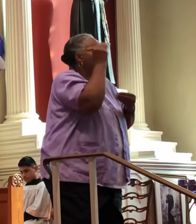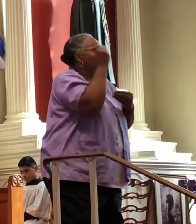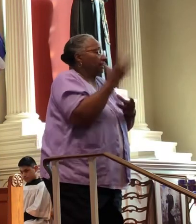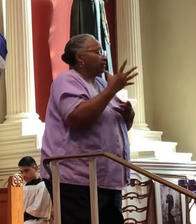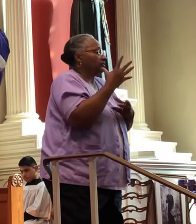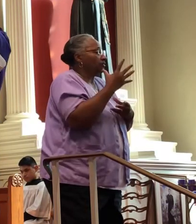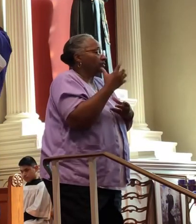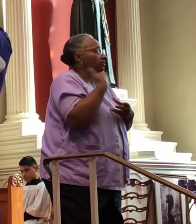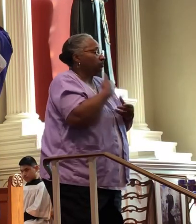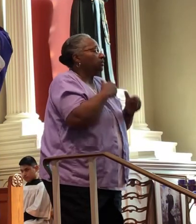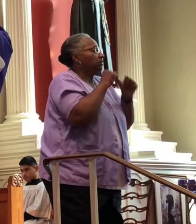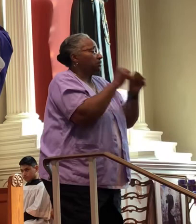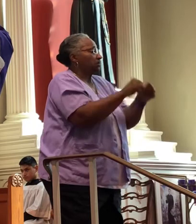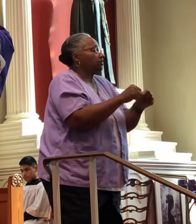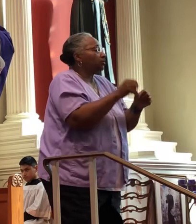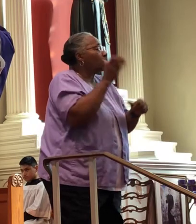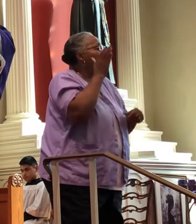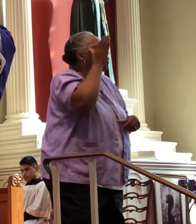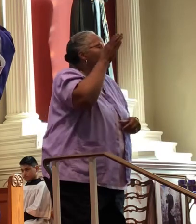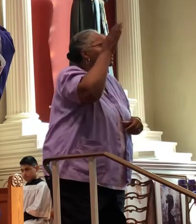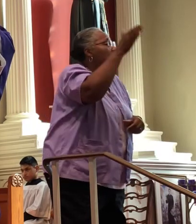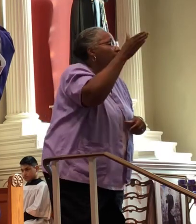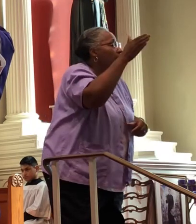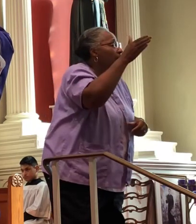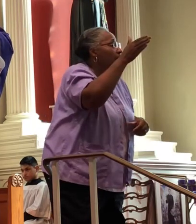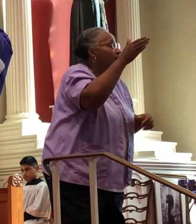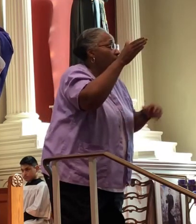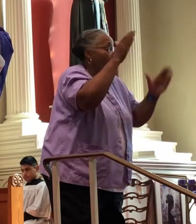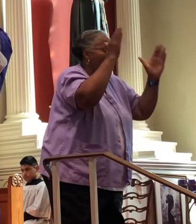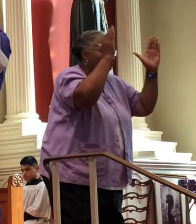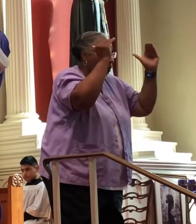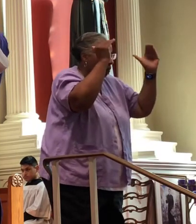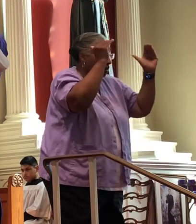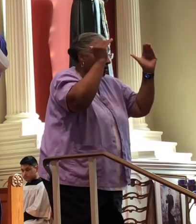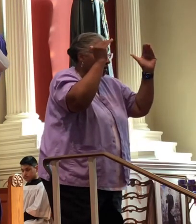that, one day, hopefully, we